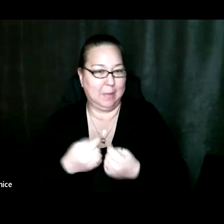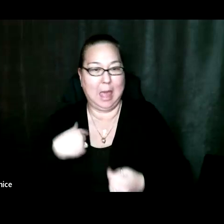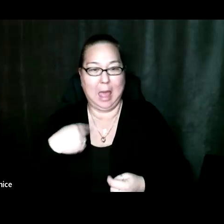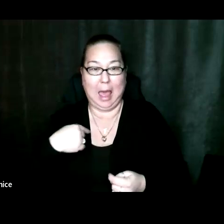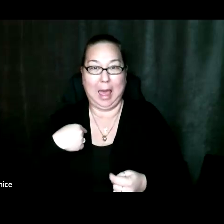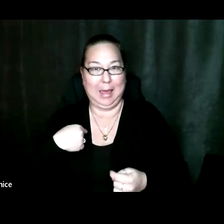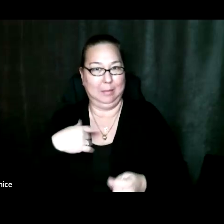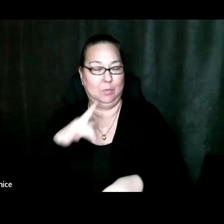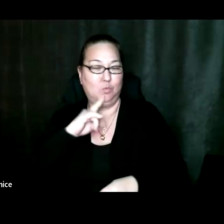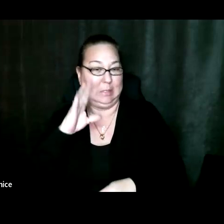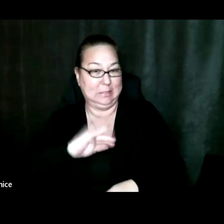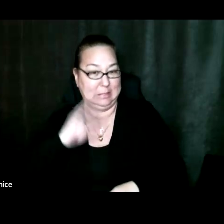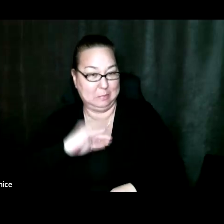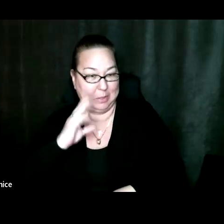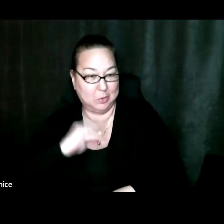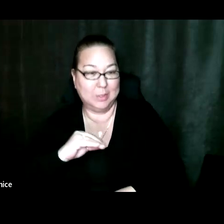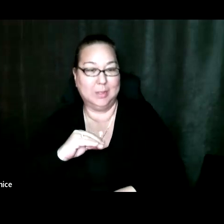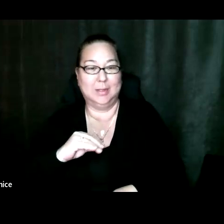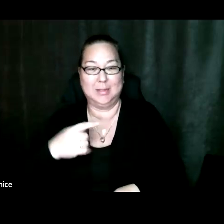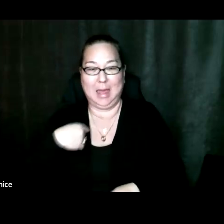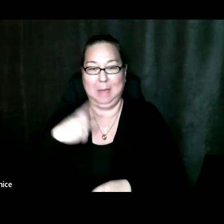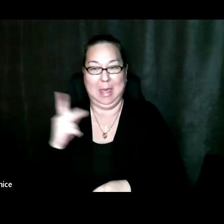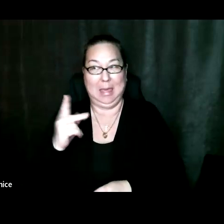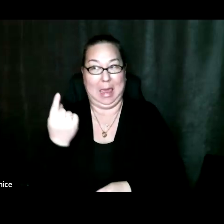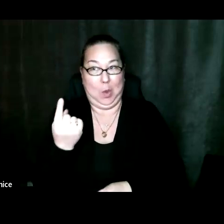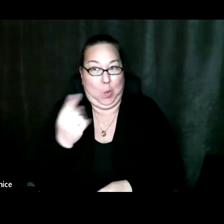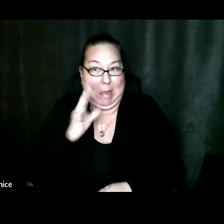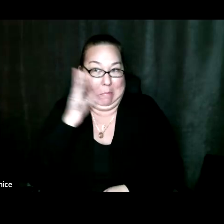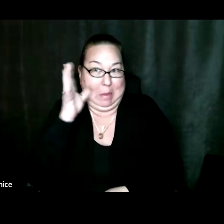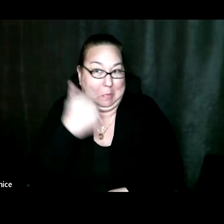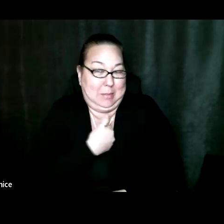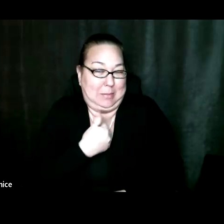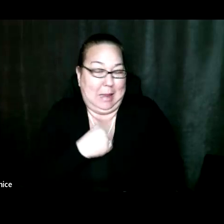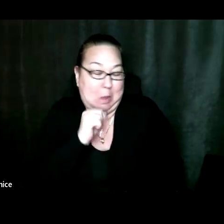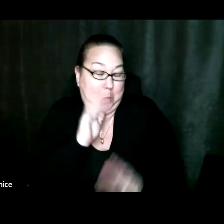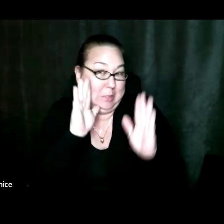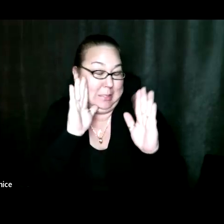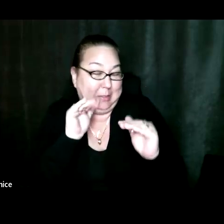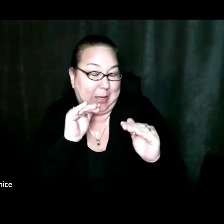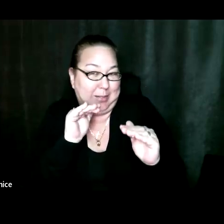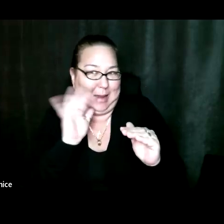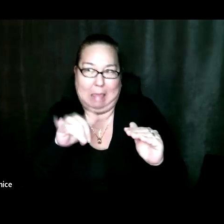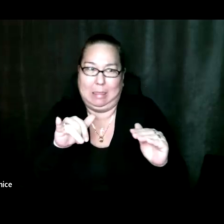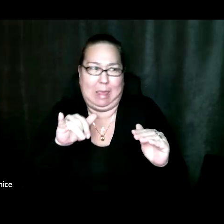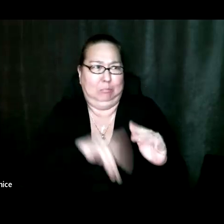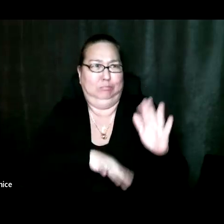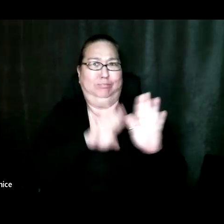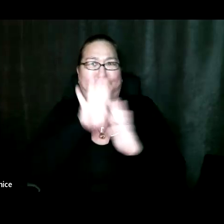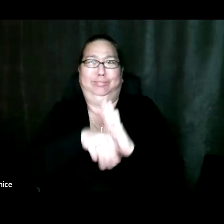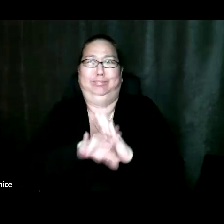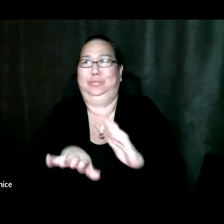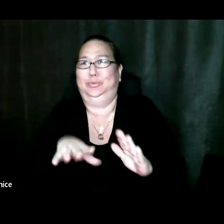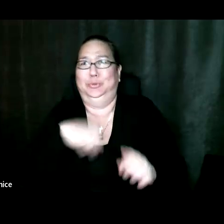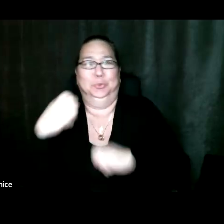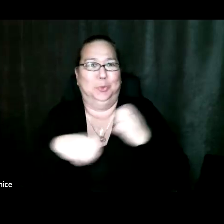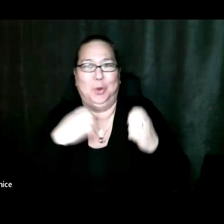first time as a prospective K-1 parent. And I was not expecting the full range of emotions that would come with that, especially